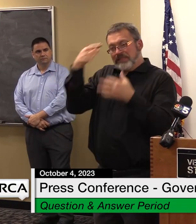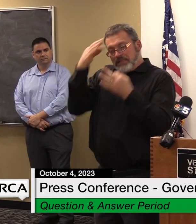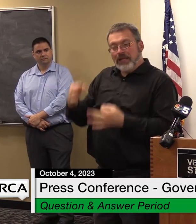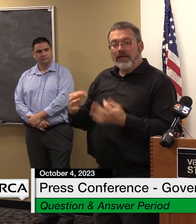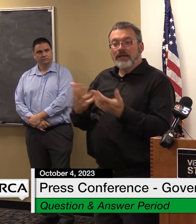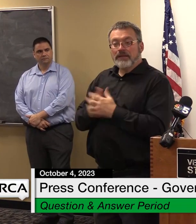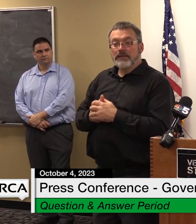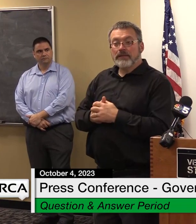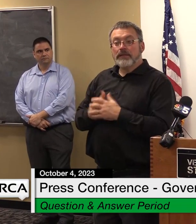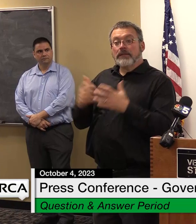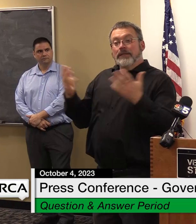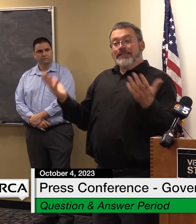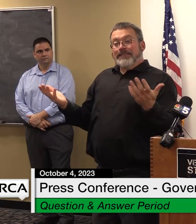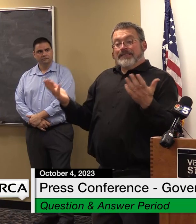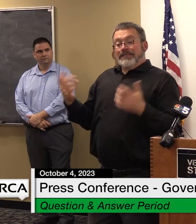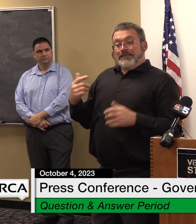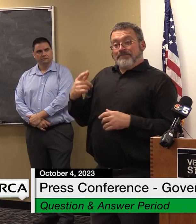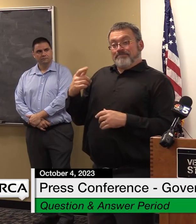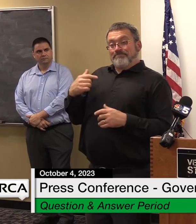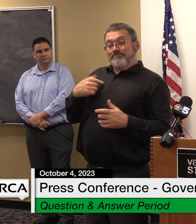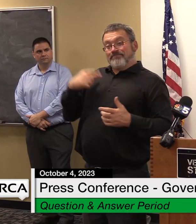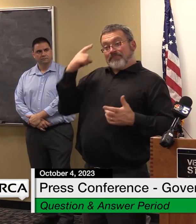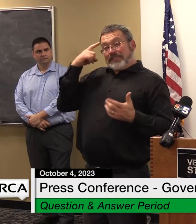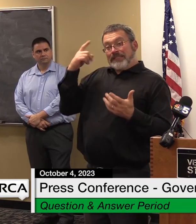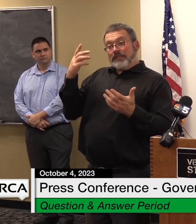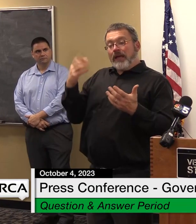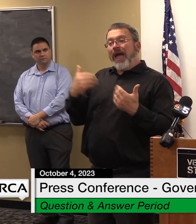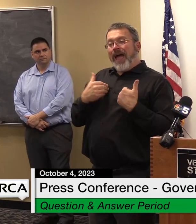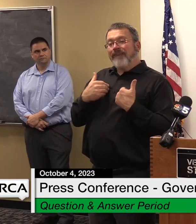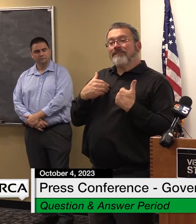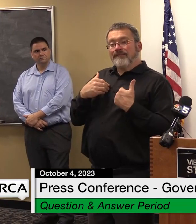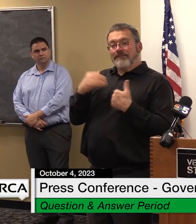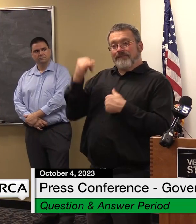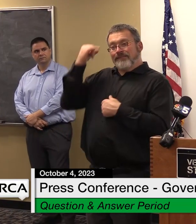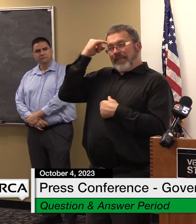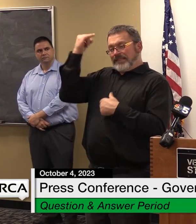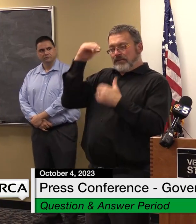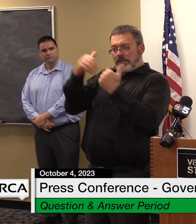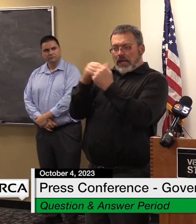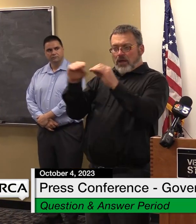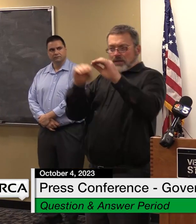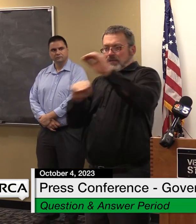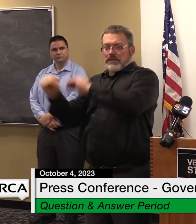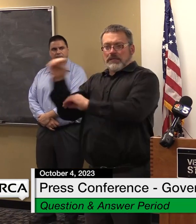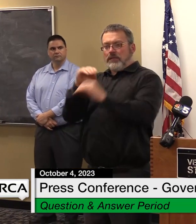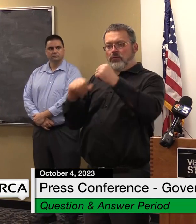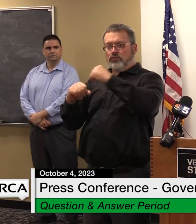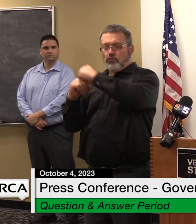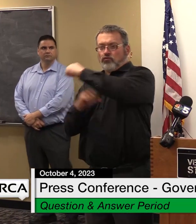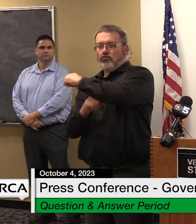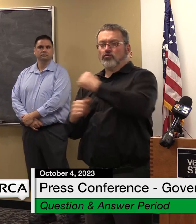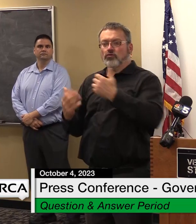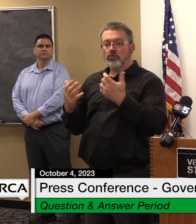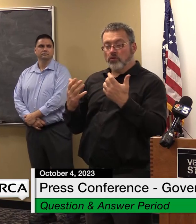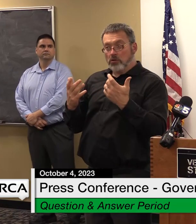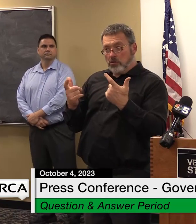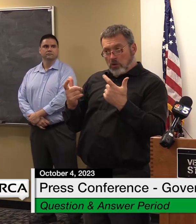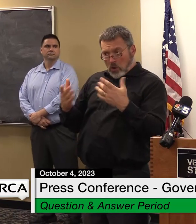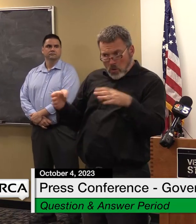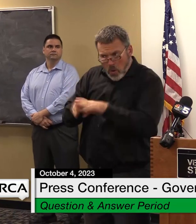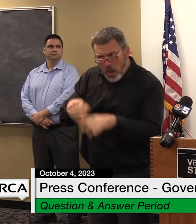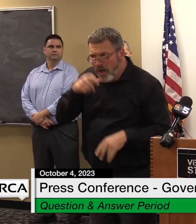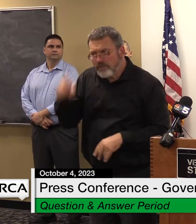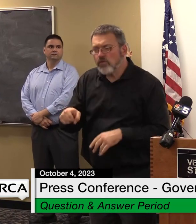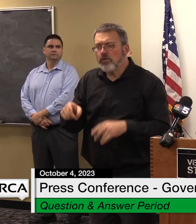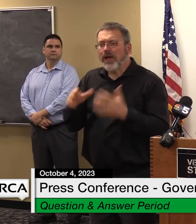But I think there's a way to do this in a structured way, where you may not have to close a campus, but